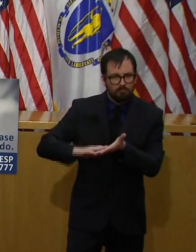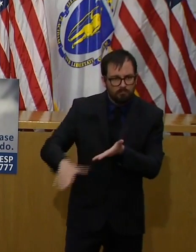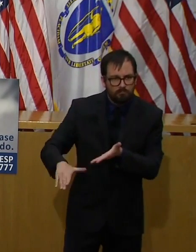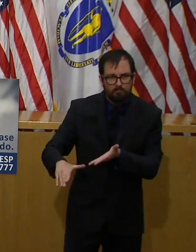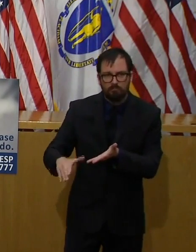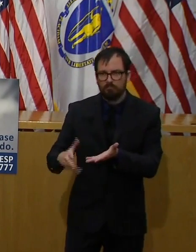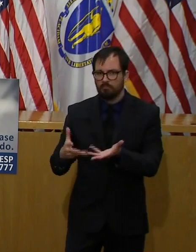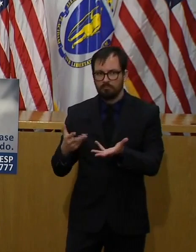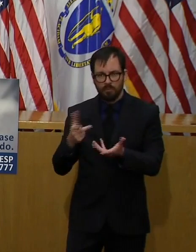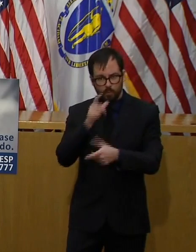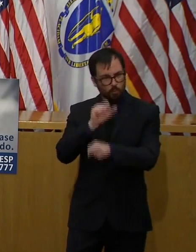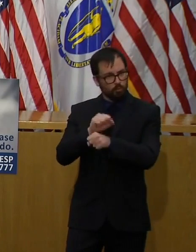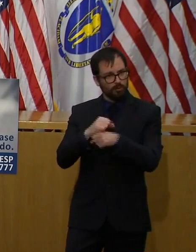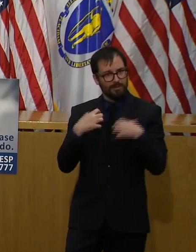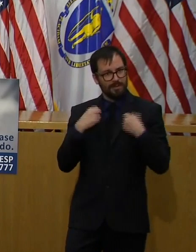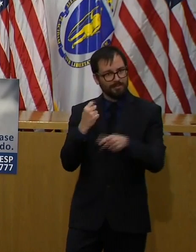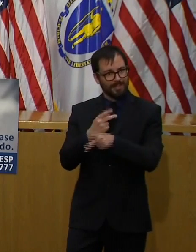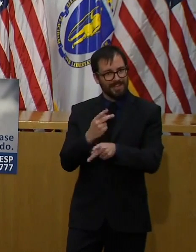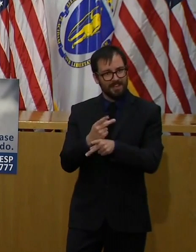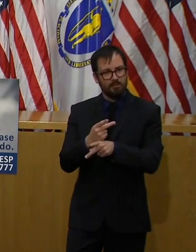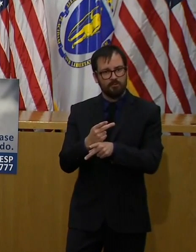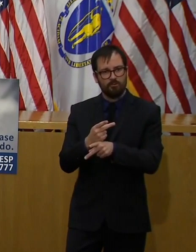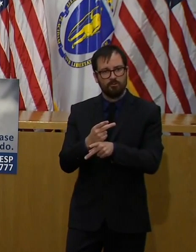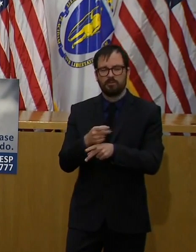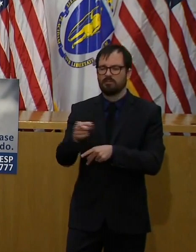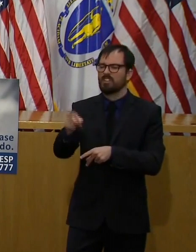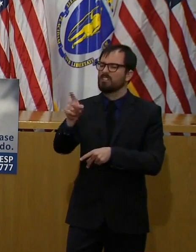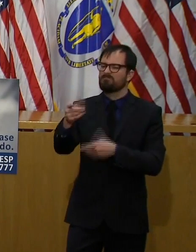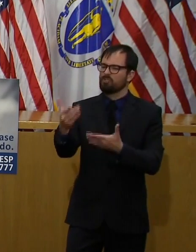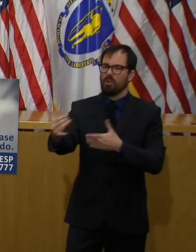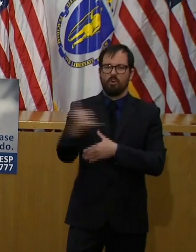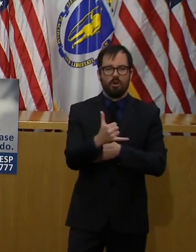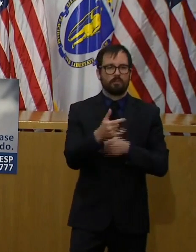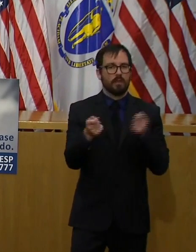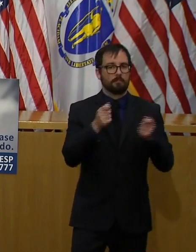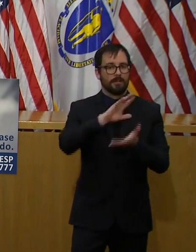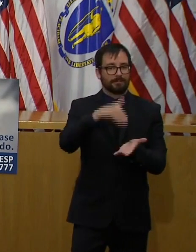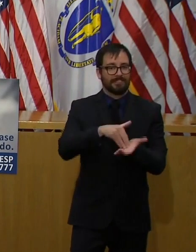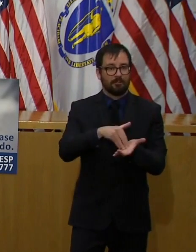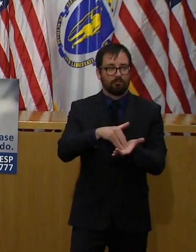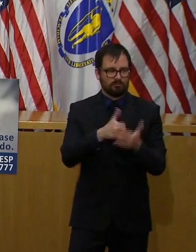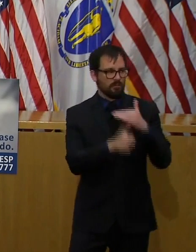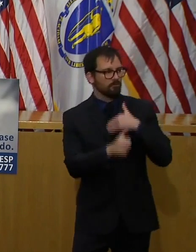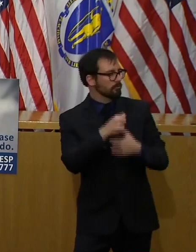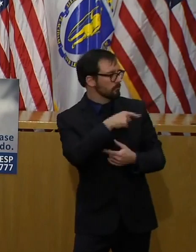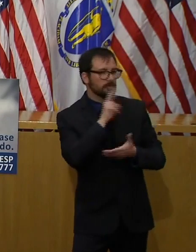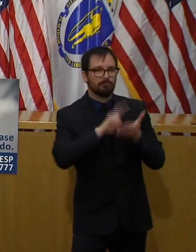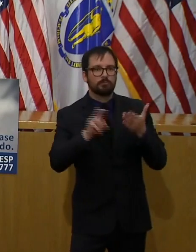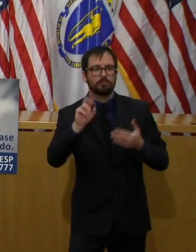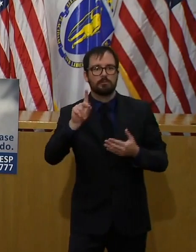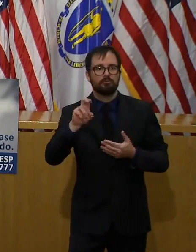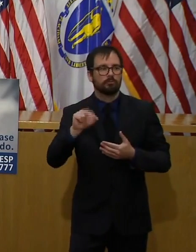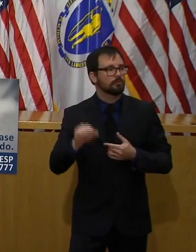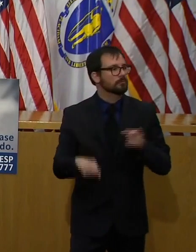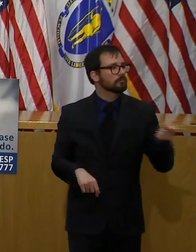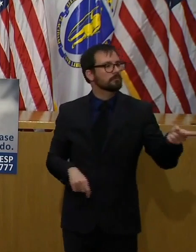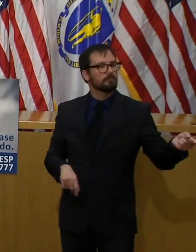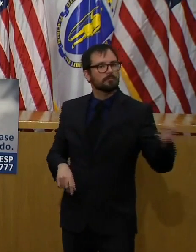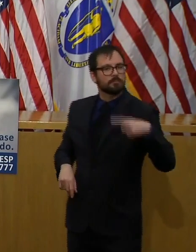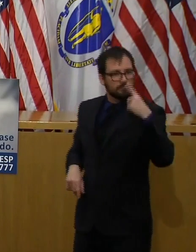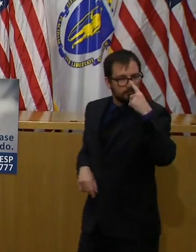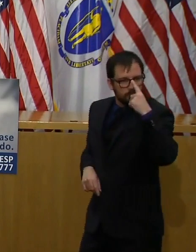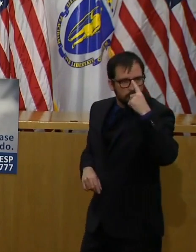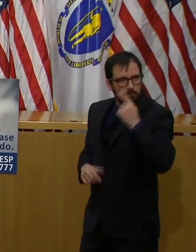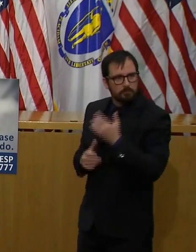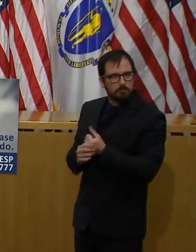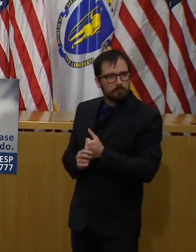I would hope they would be talking to the command center about that, because that's certainly what that sounds like. Governor, I don't mean to circle back to Chelsea. I know you listed a few things that you guys have